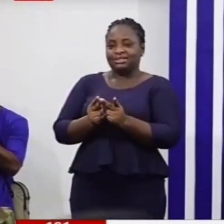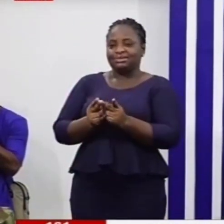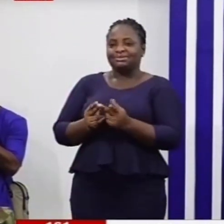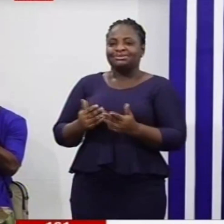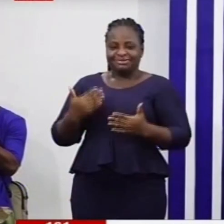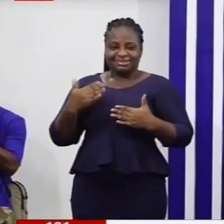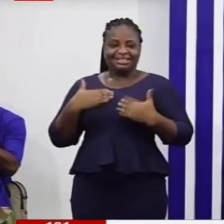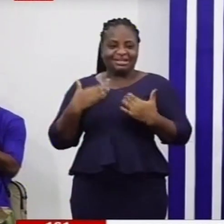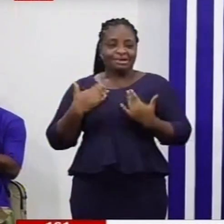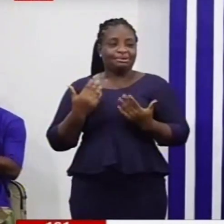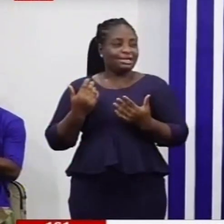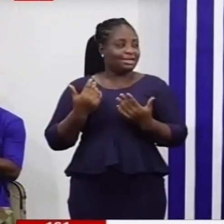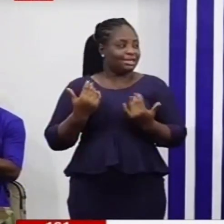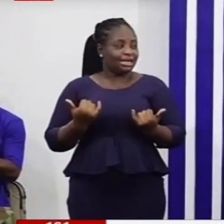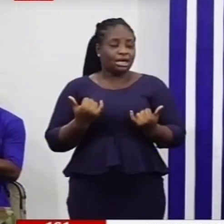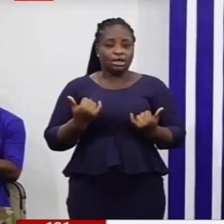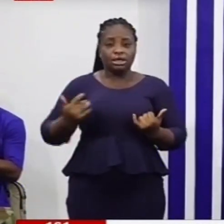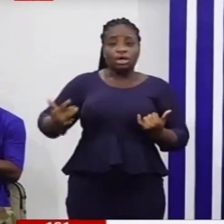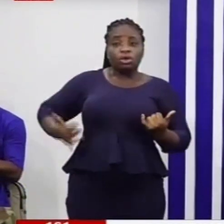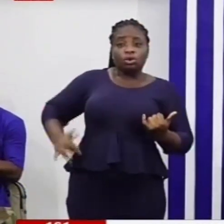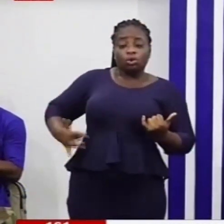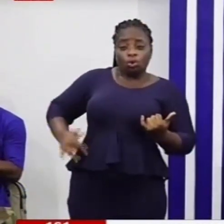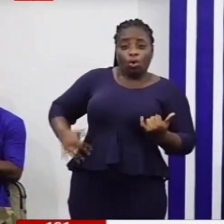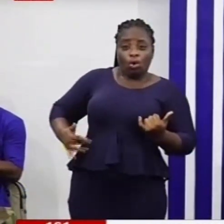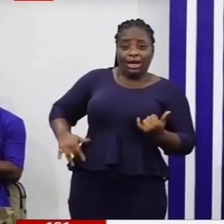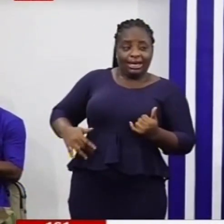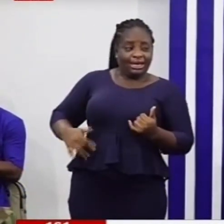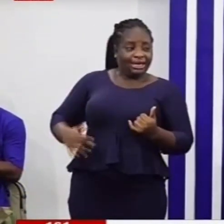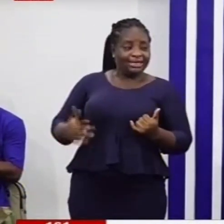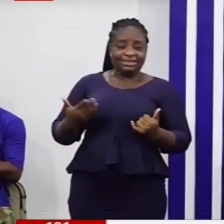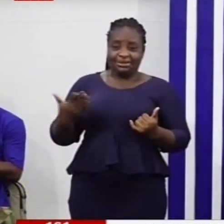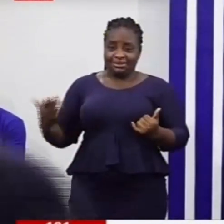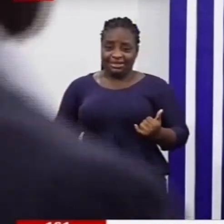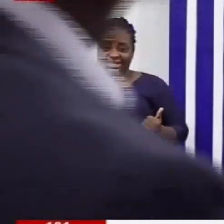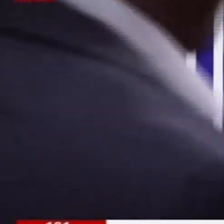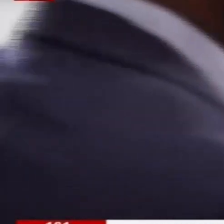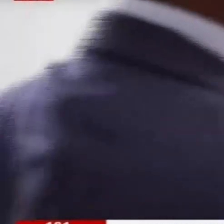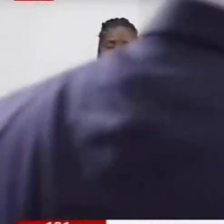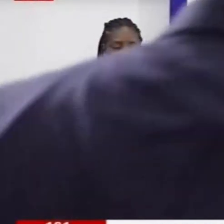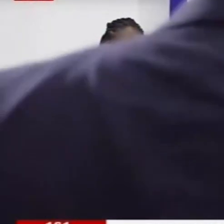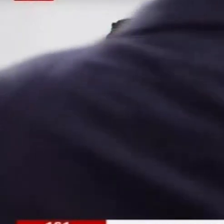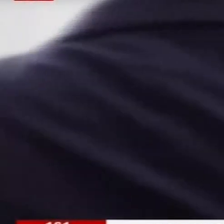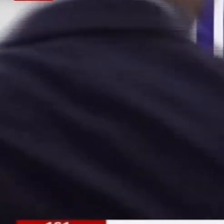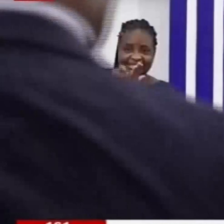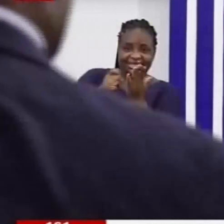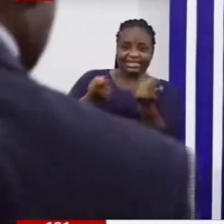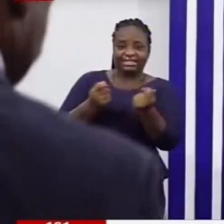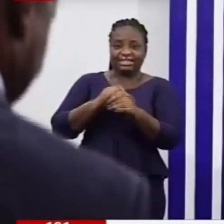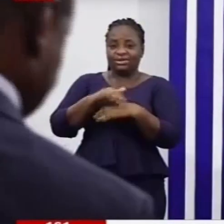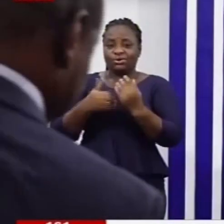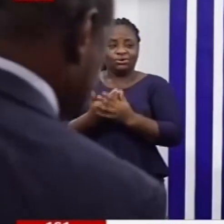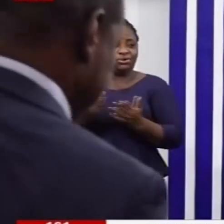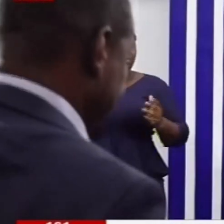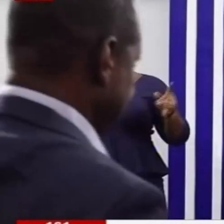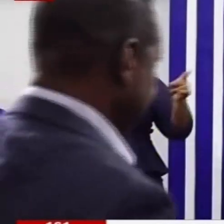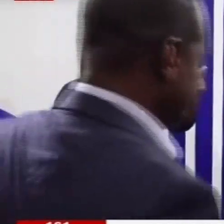take some questions for the Honourable Minister. And then the toiletries and other sanitary items as well.